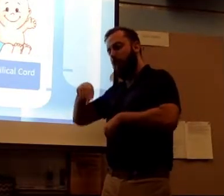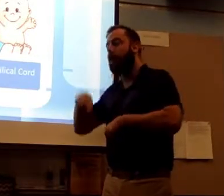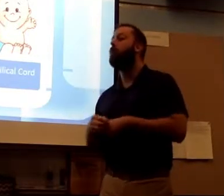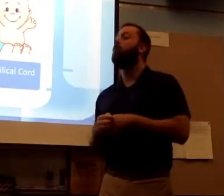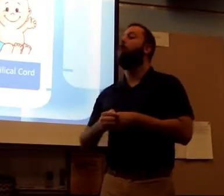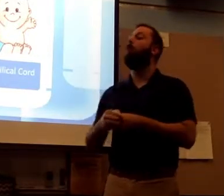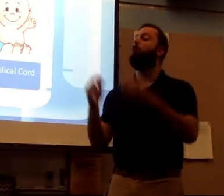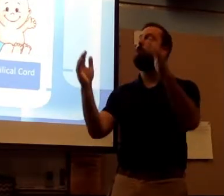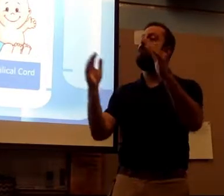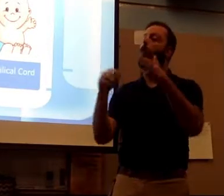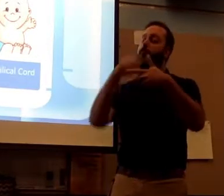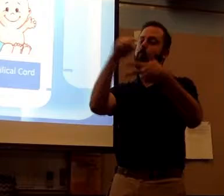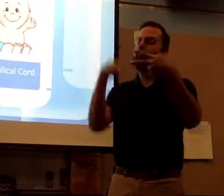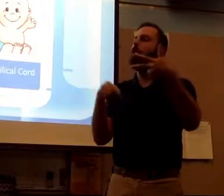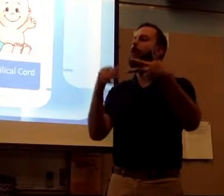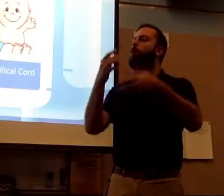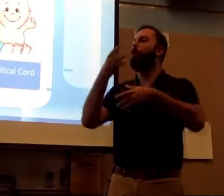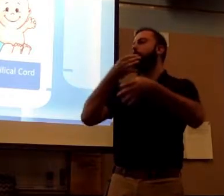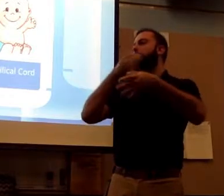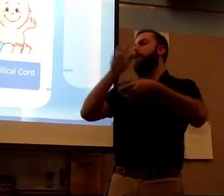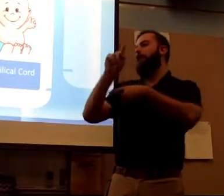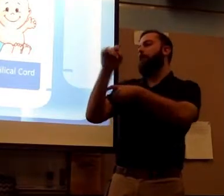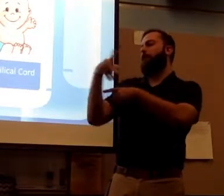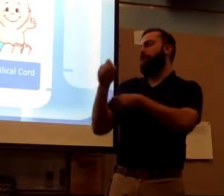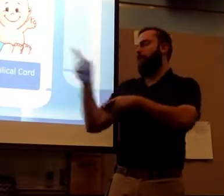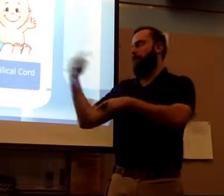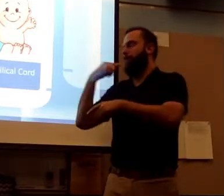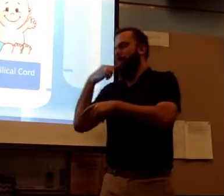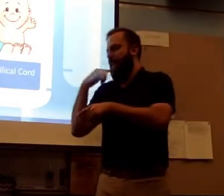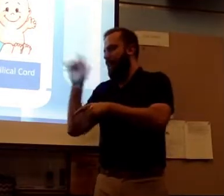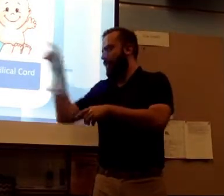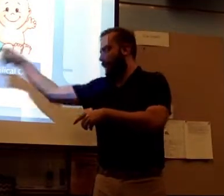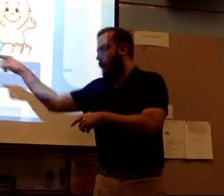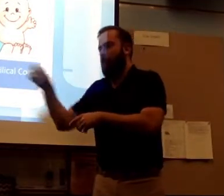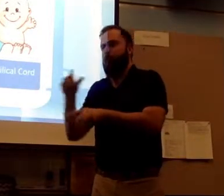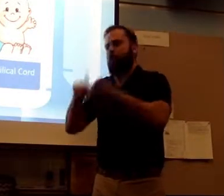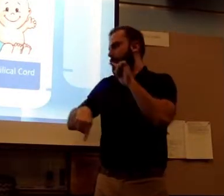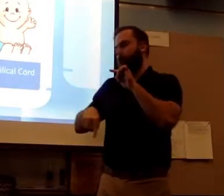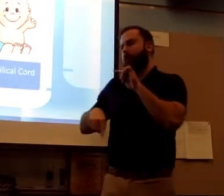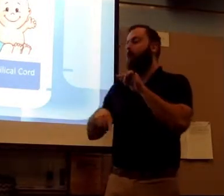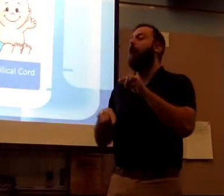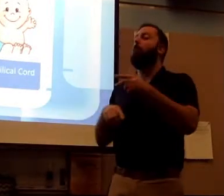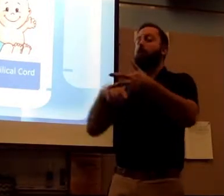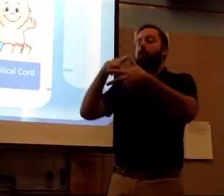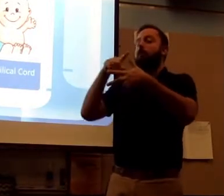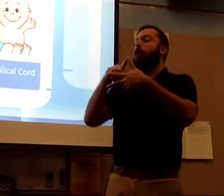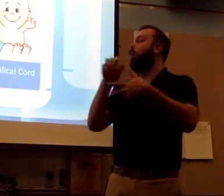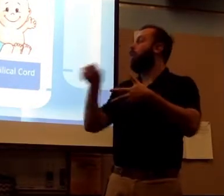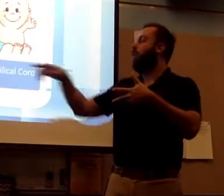I'm not going to try to pronounce this, but this is from yourself. And they use your own stem